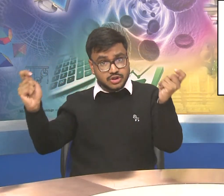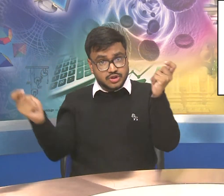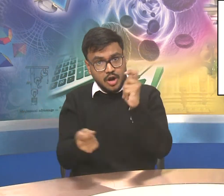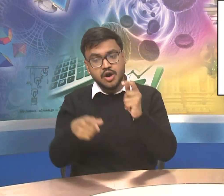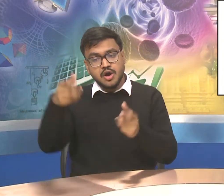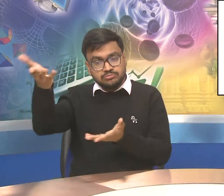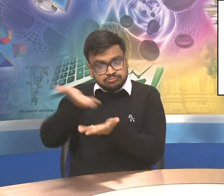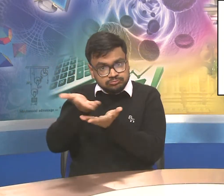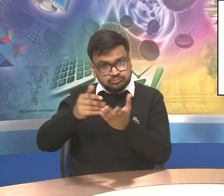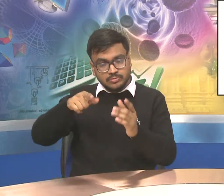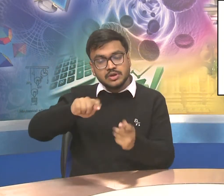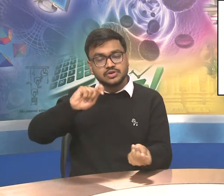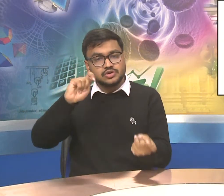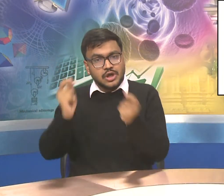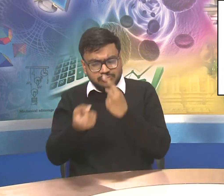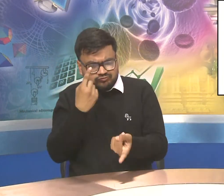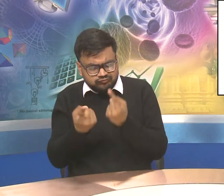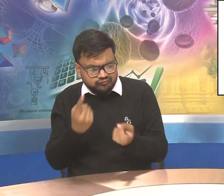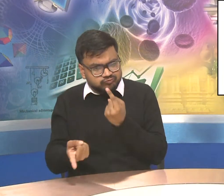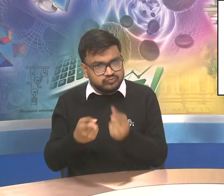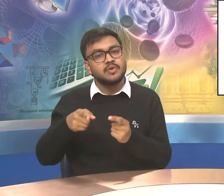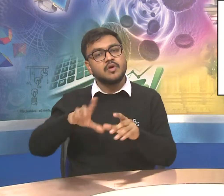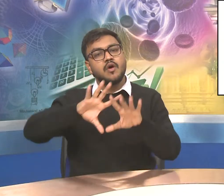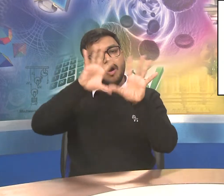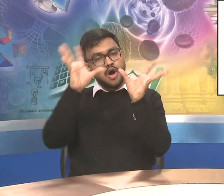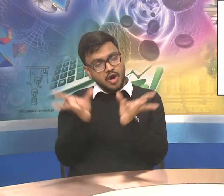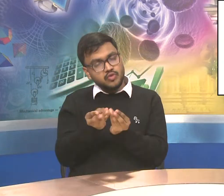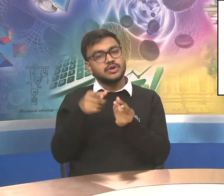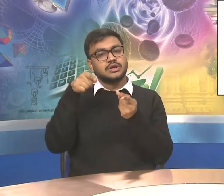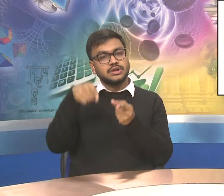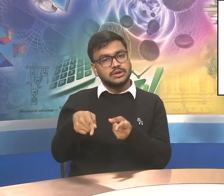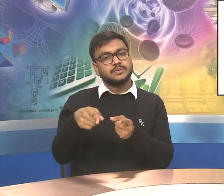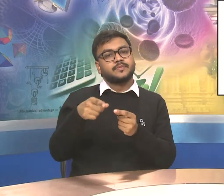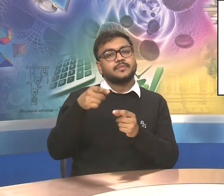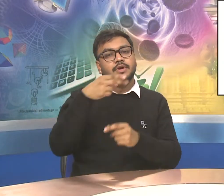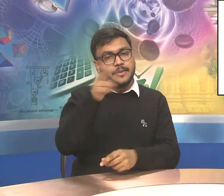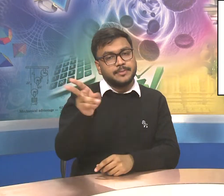the evaluation. Evaluation is taken after the reading.